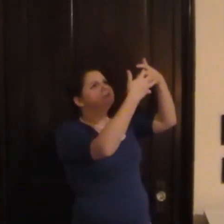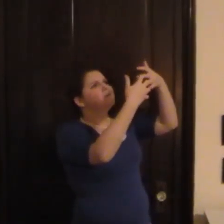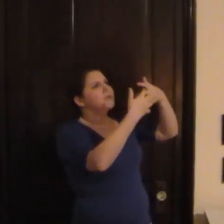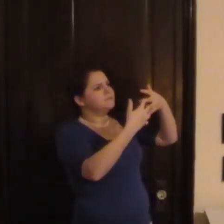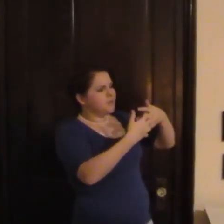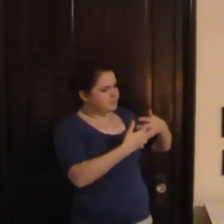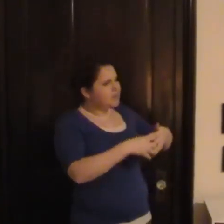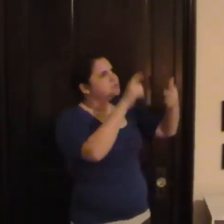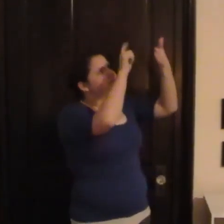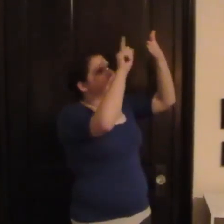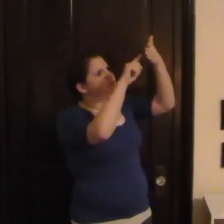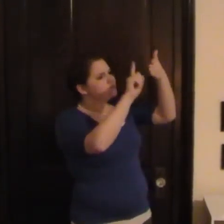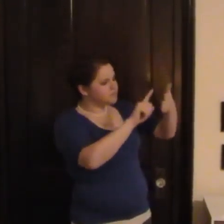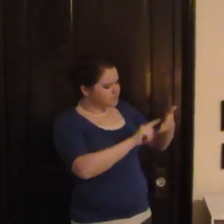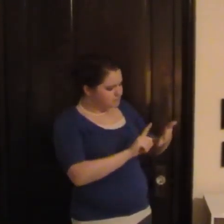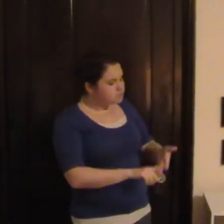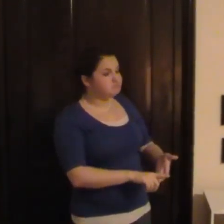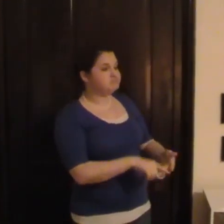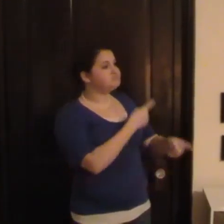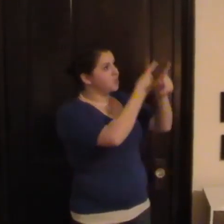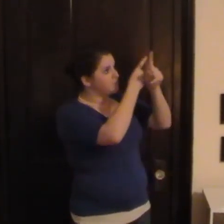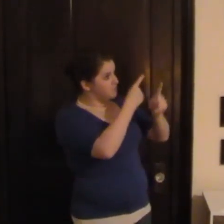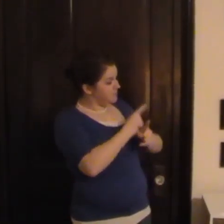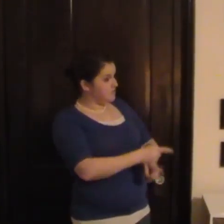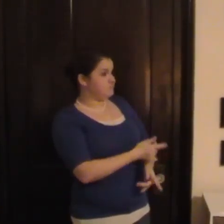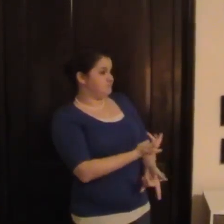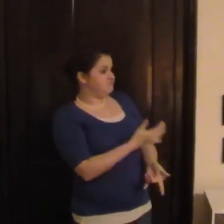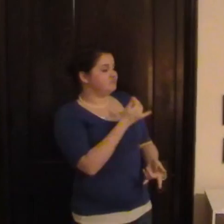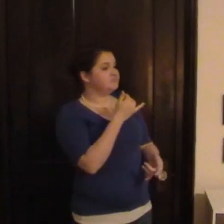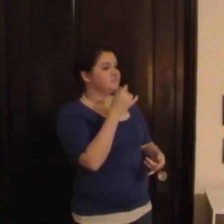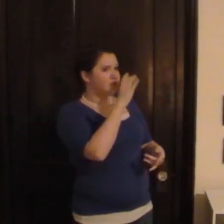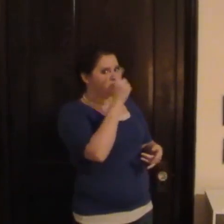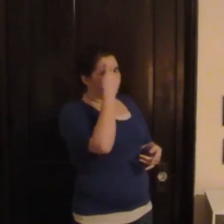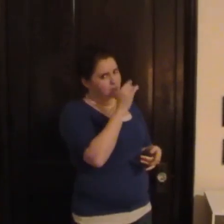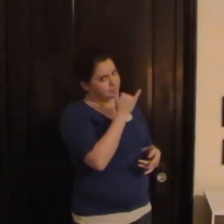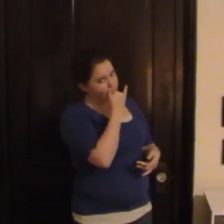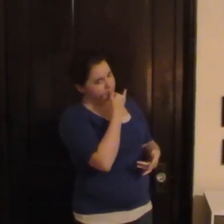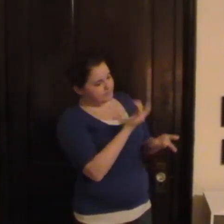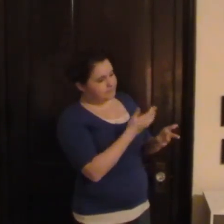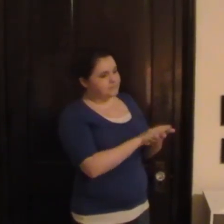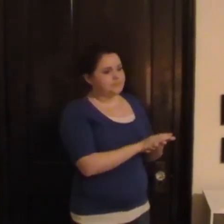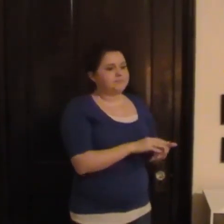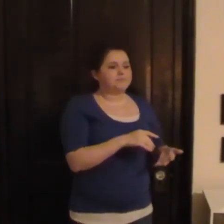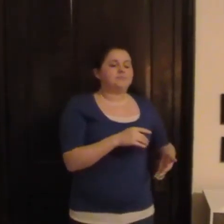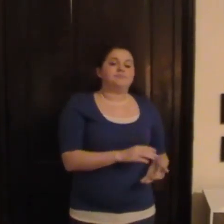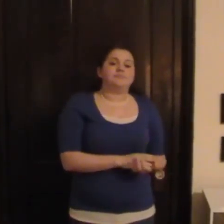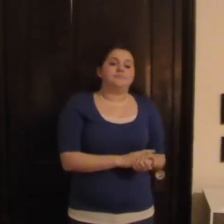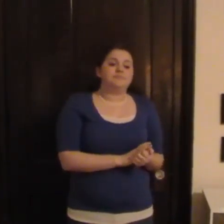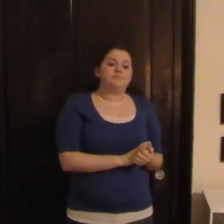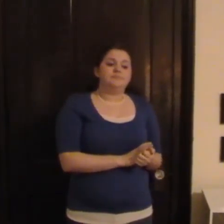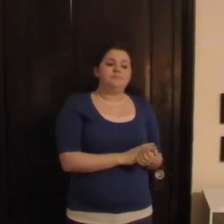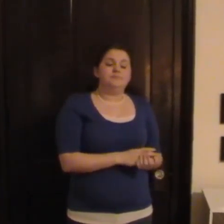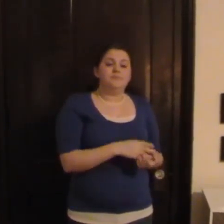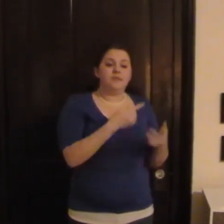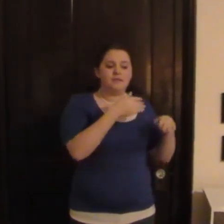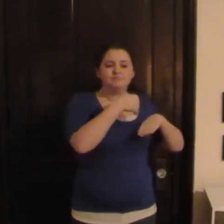in error. Then you go to the printer, if that's where you do it. Some corporations now do not actually print their checks in their own place of business. They'll often